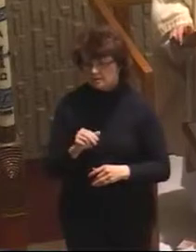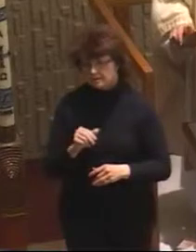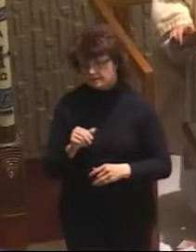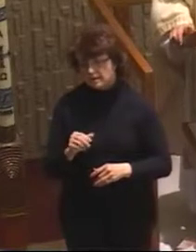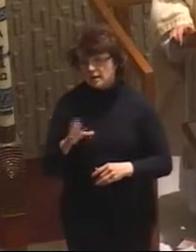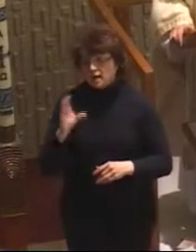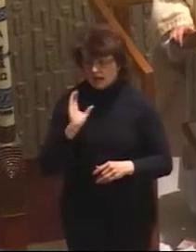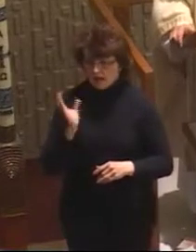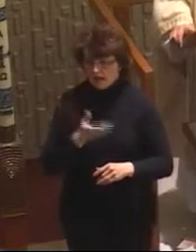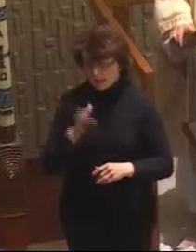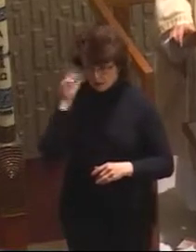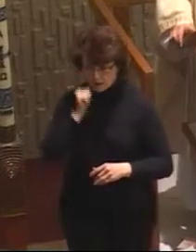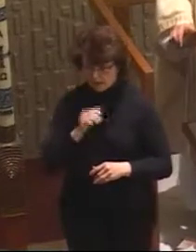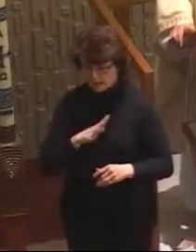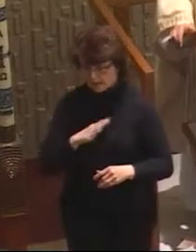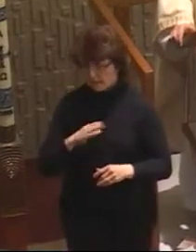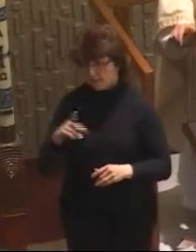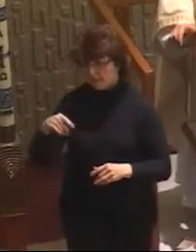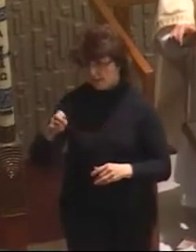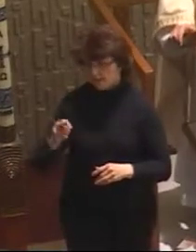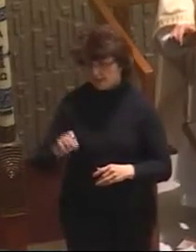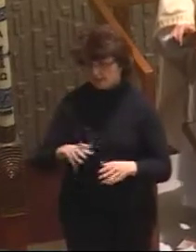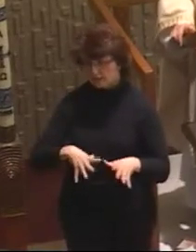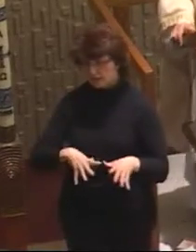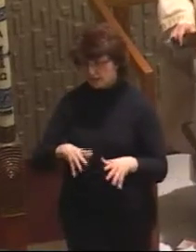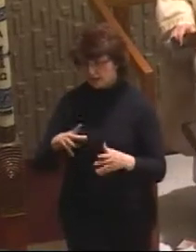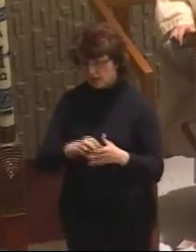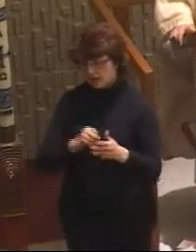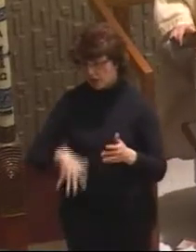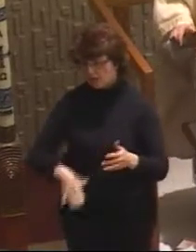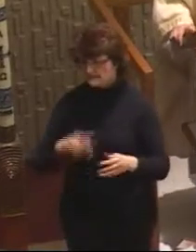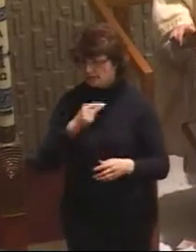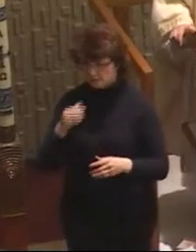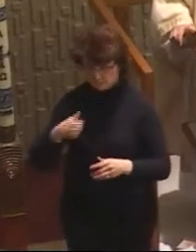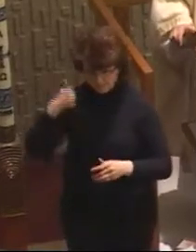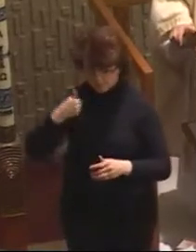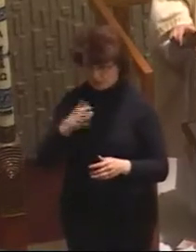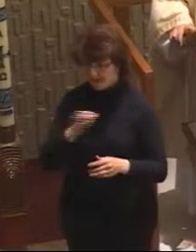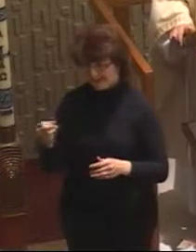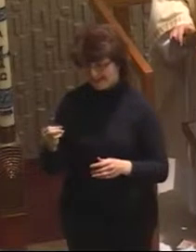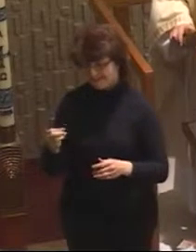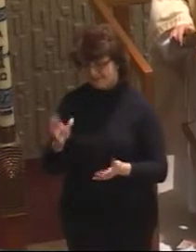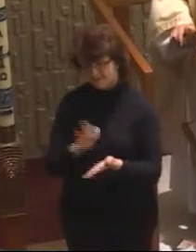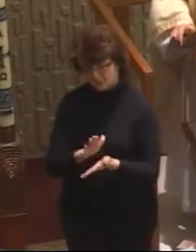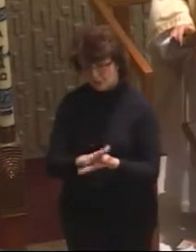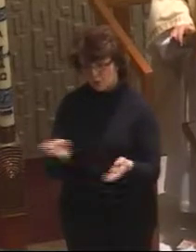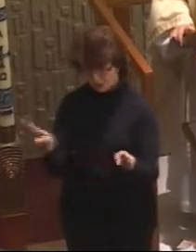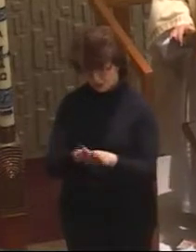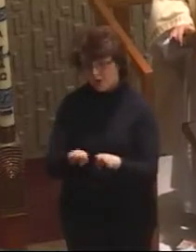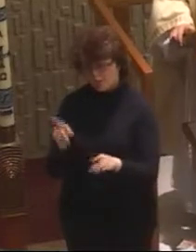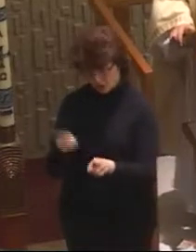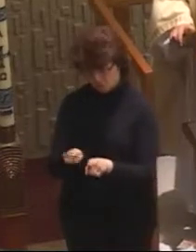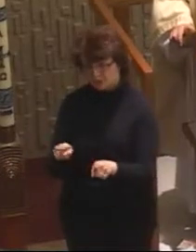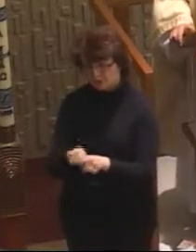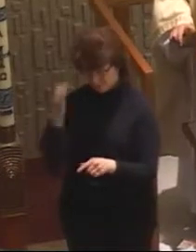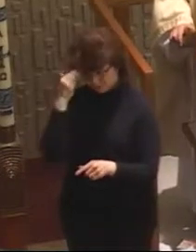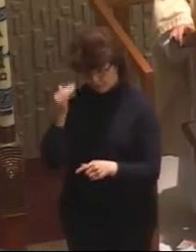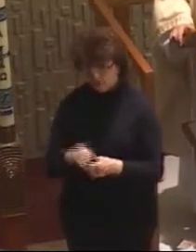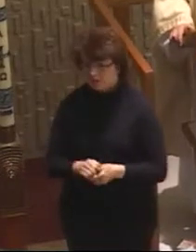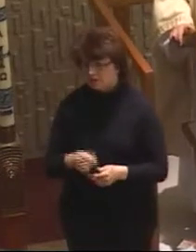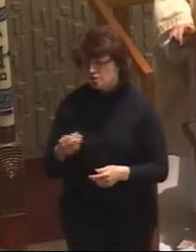of Pompeii losing their pastor this week, they also were told that their school would be closing. That is a very difficult time for any